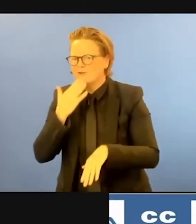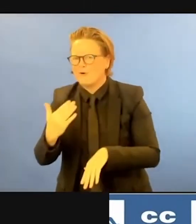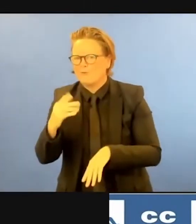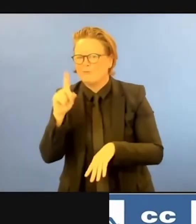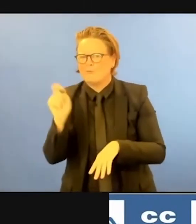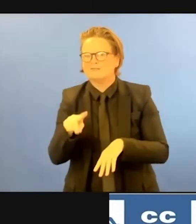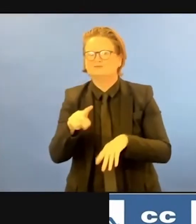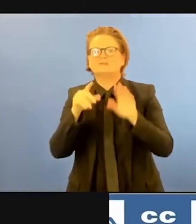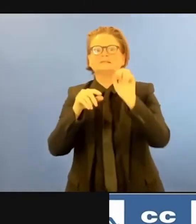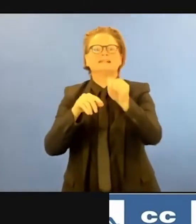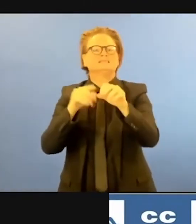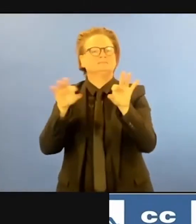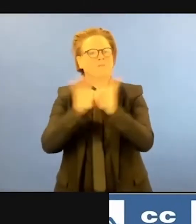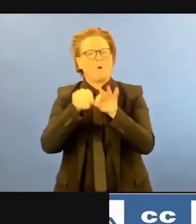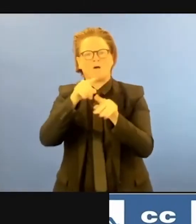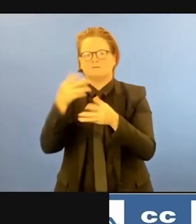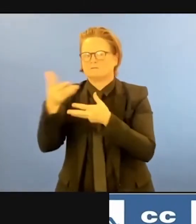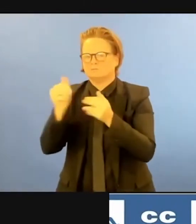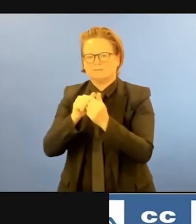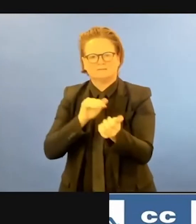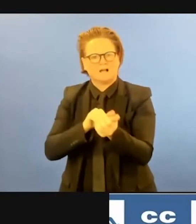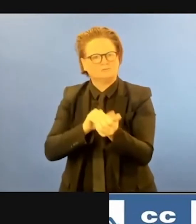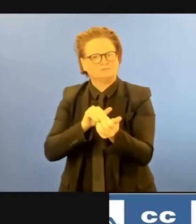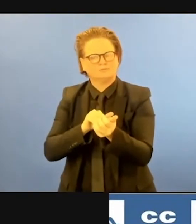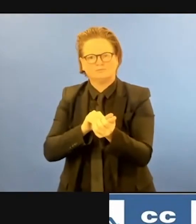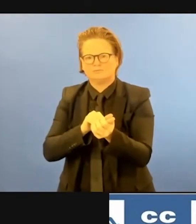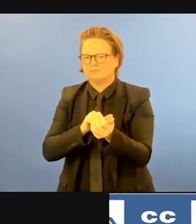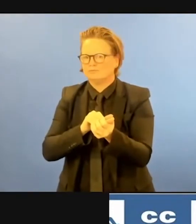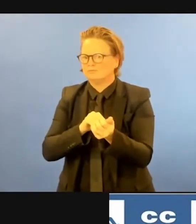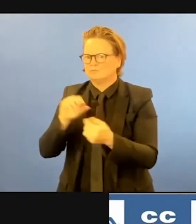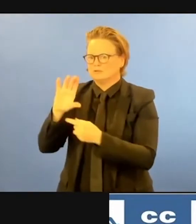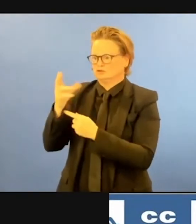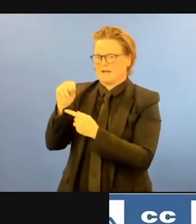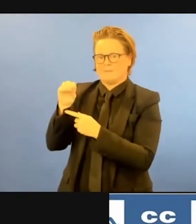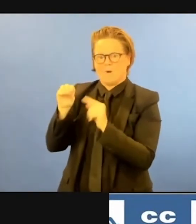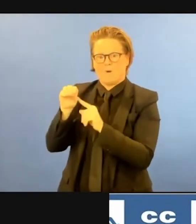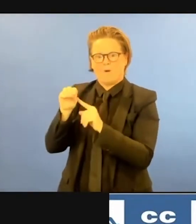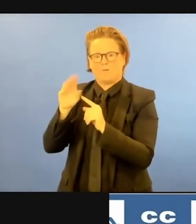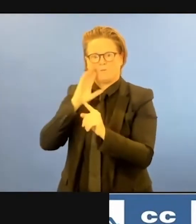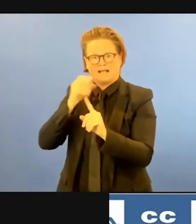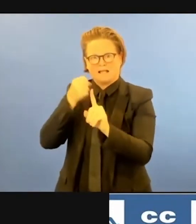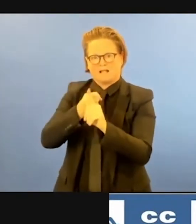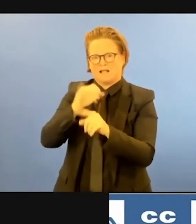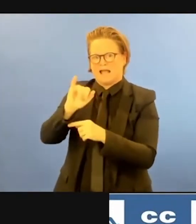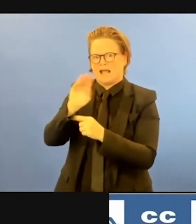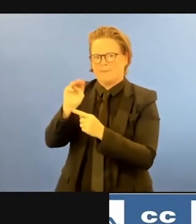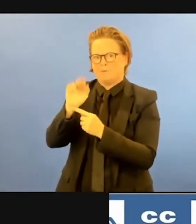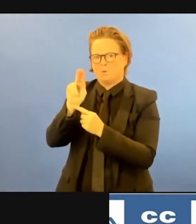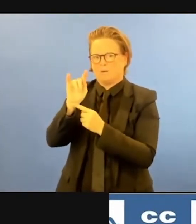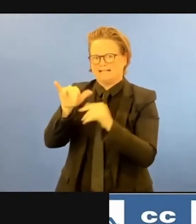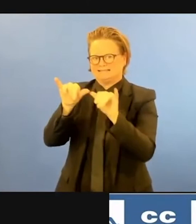system differently, so that's a pretty complex question. And I know that all of the physicians that are involved